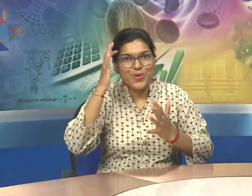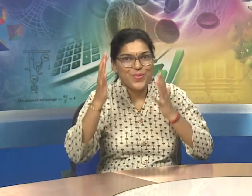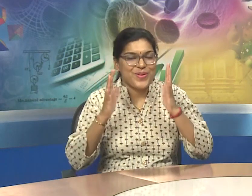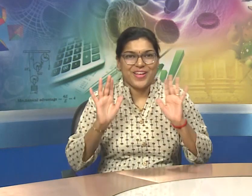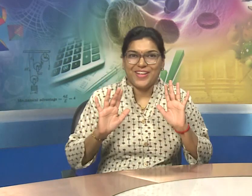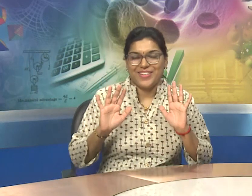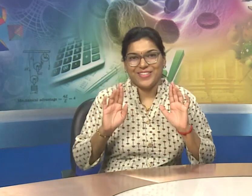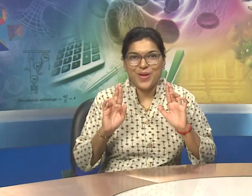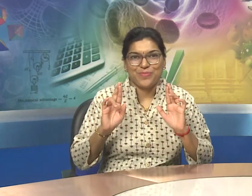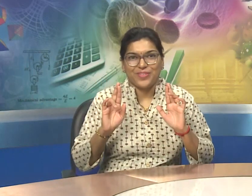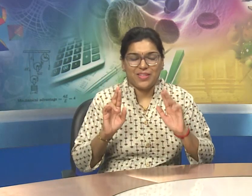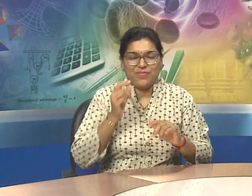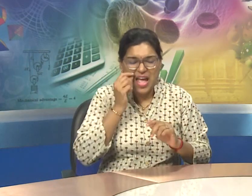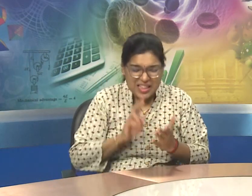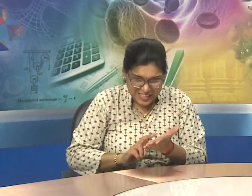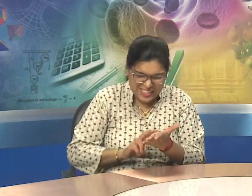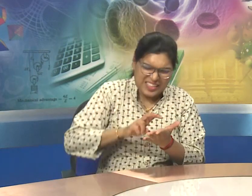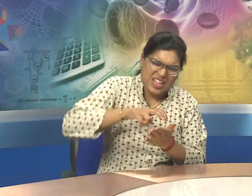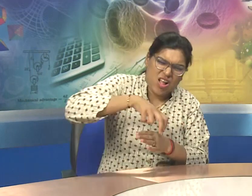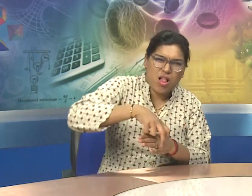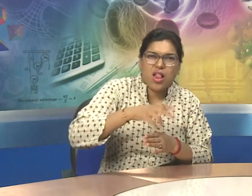because he came back and started doing the